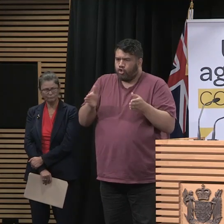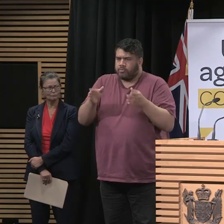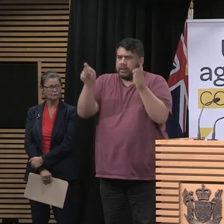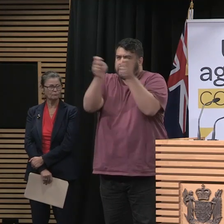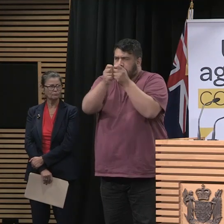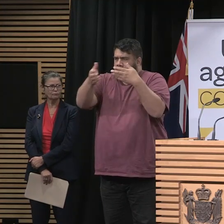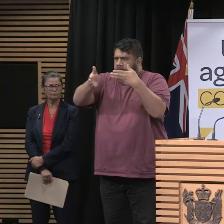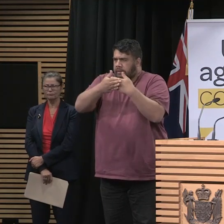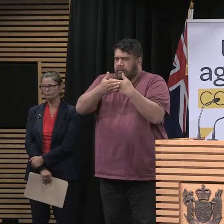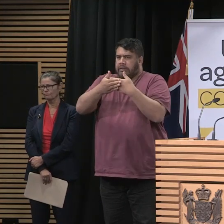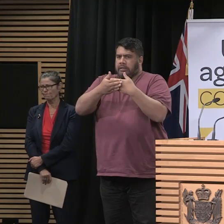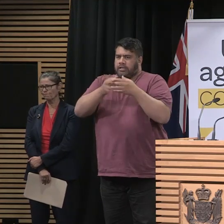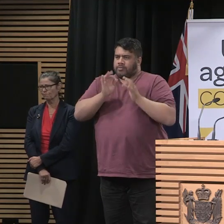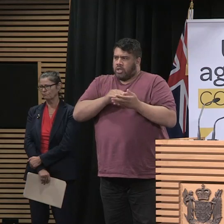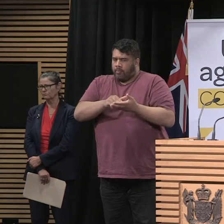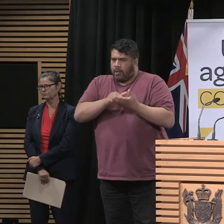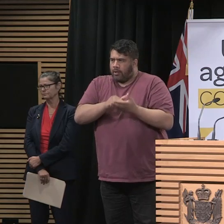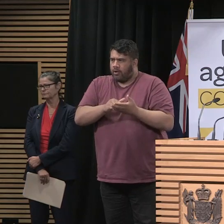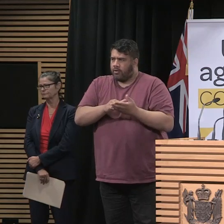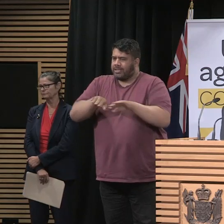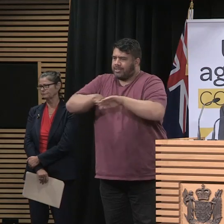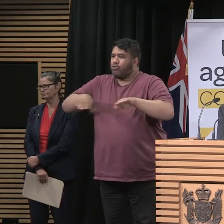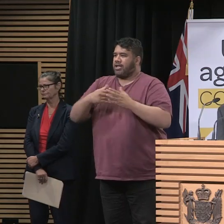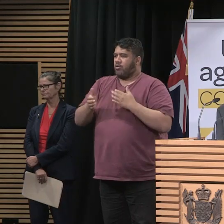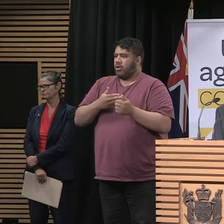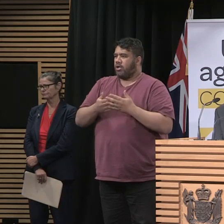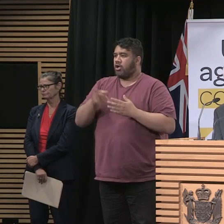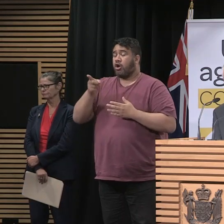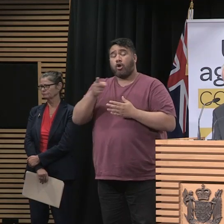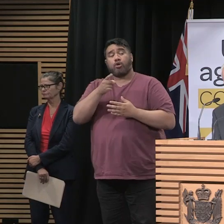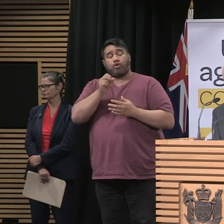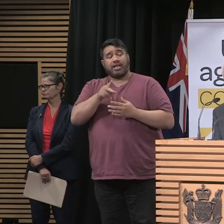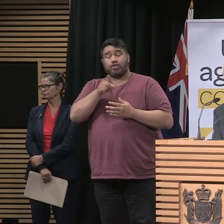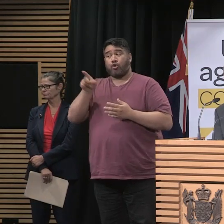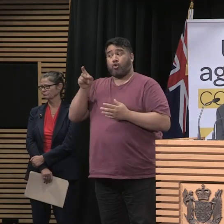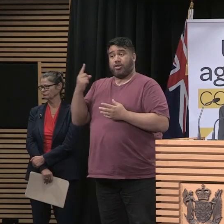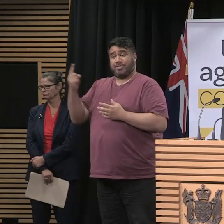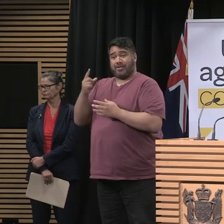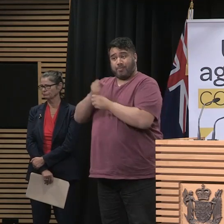of PPE, of course. So it's strong advice on that. It's not a you must. It's up to a health worker